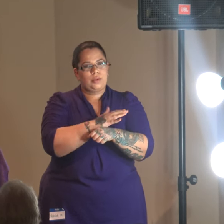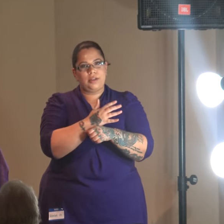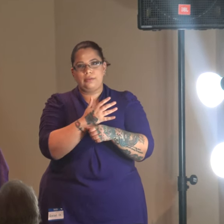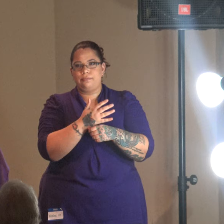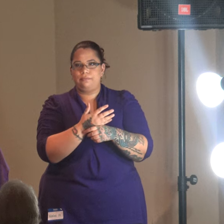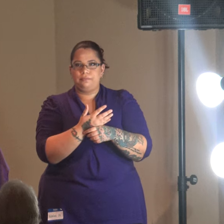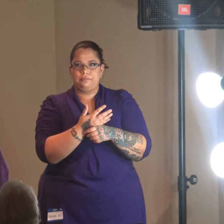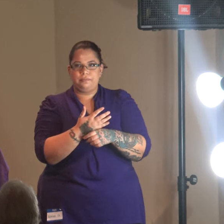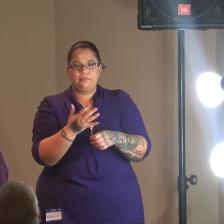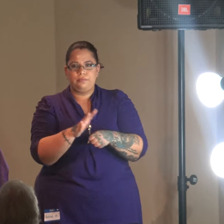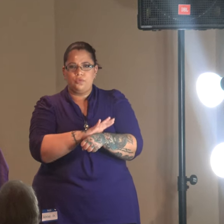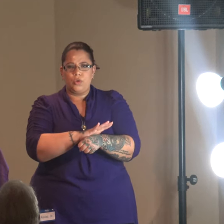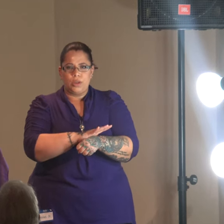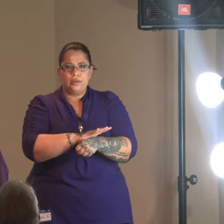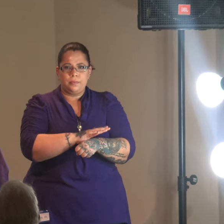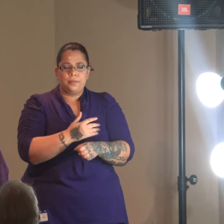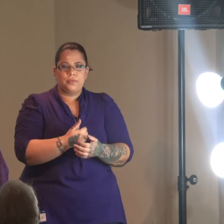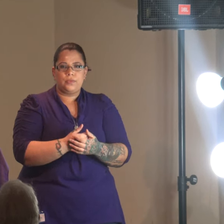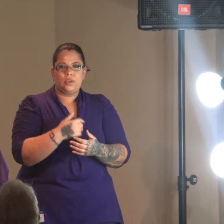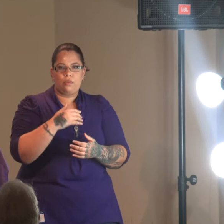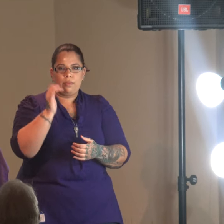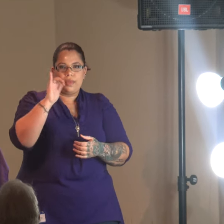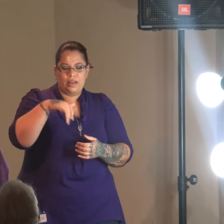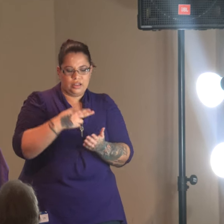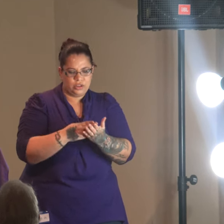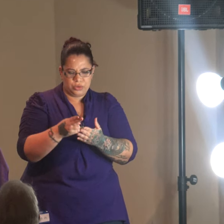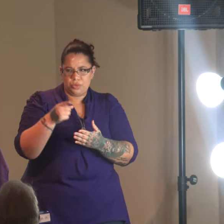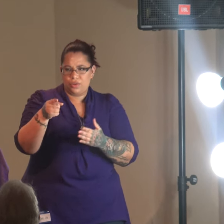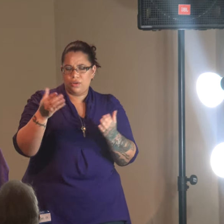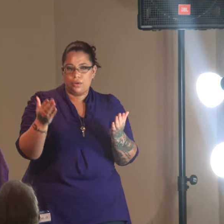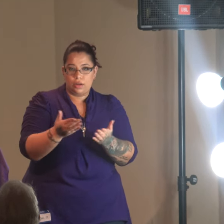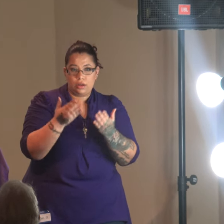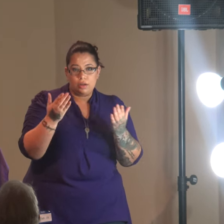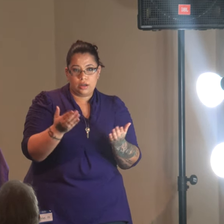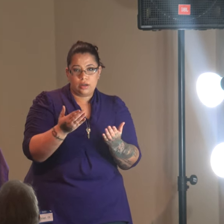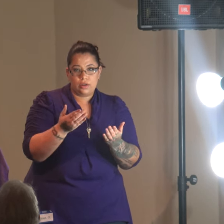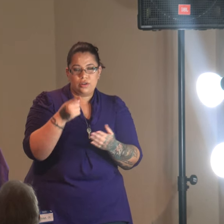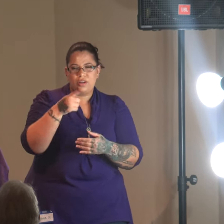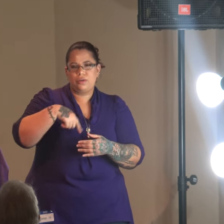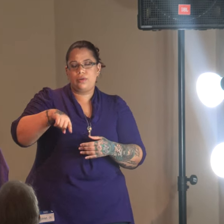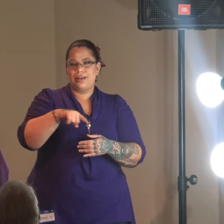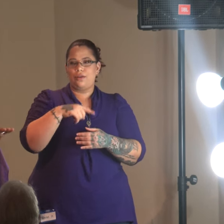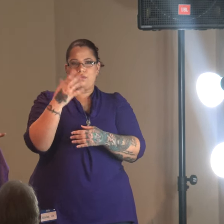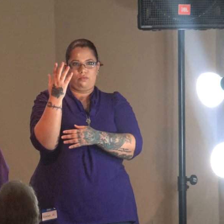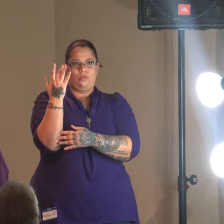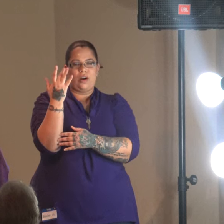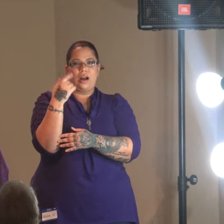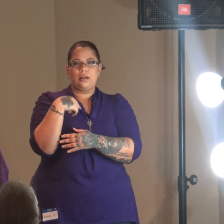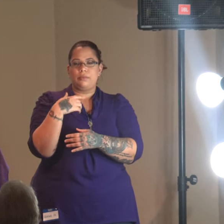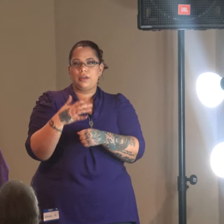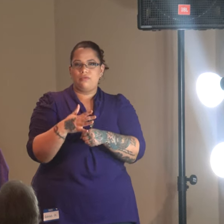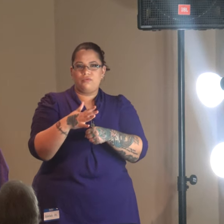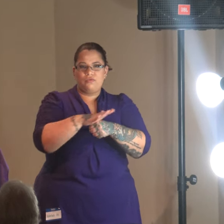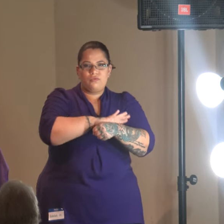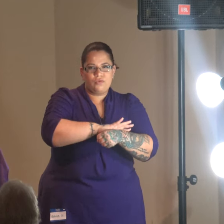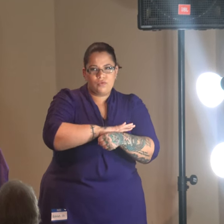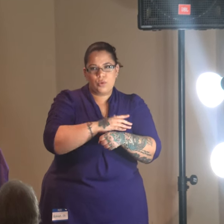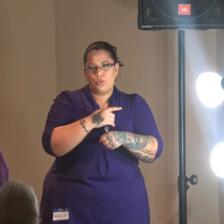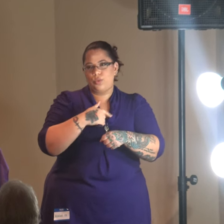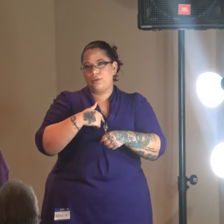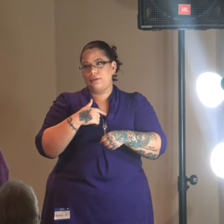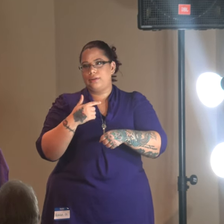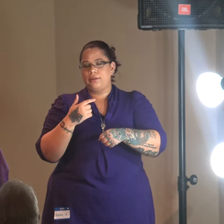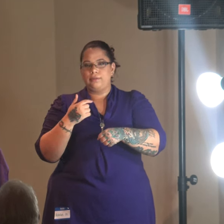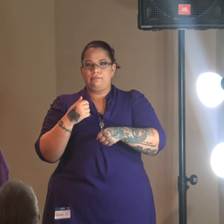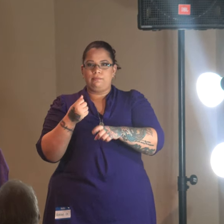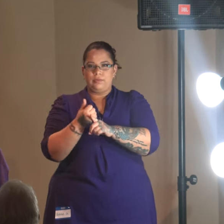because that is the truth of why you're here, is that you're here to be full out, full on, fully expanded,